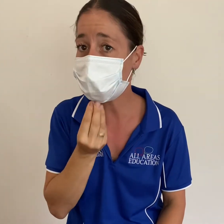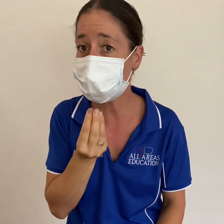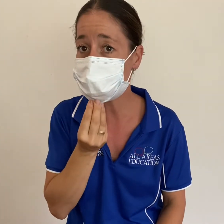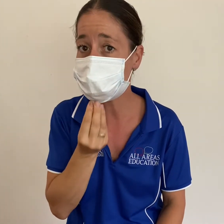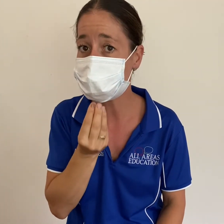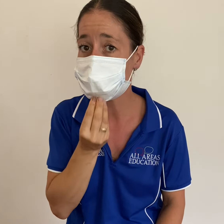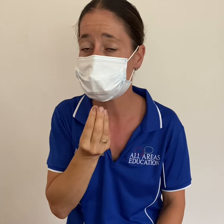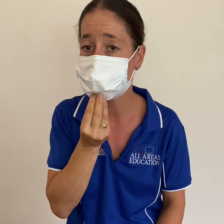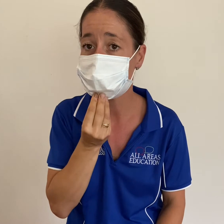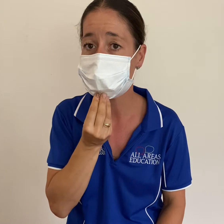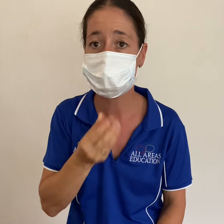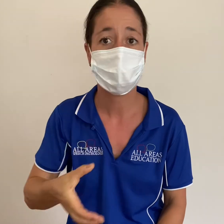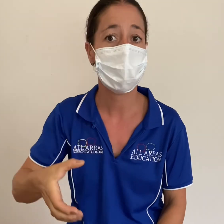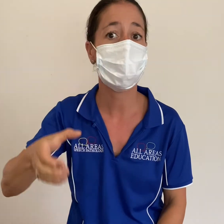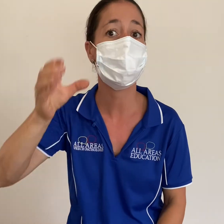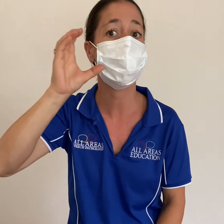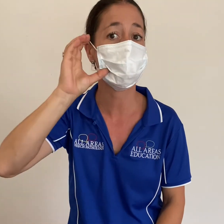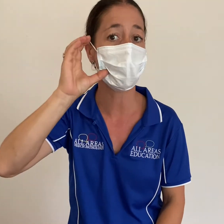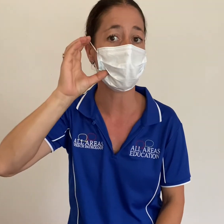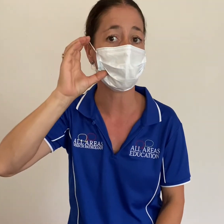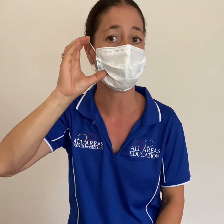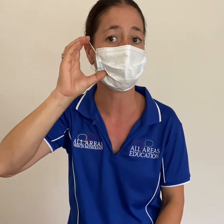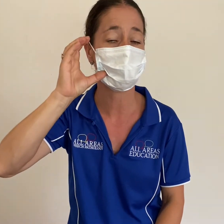Eat and drink.